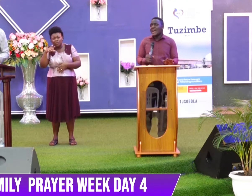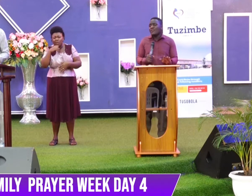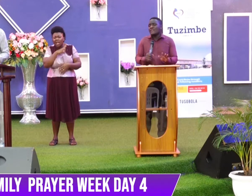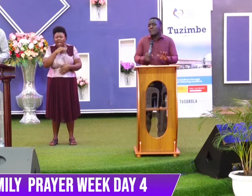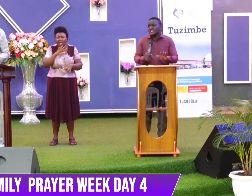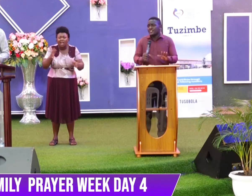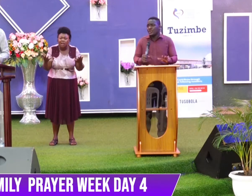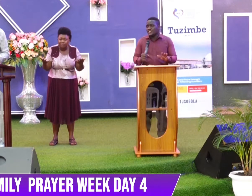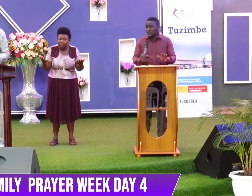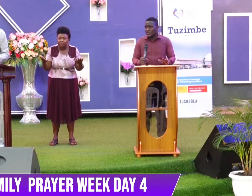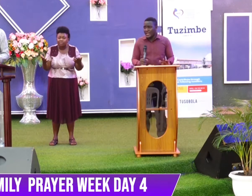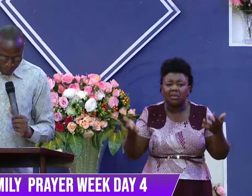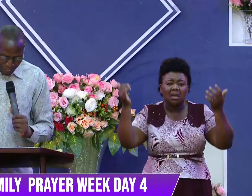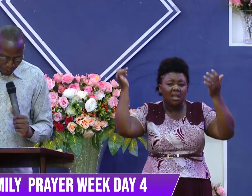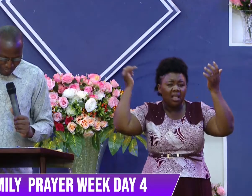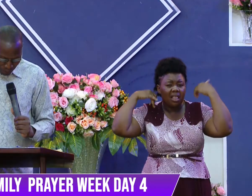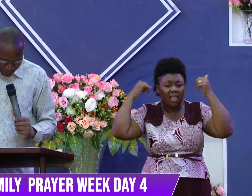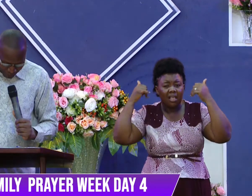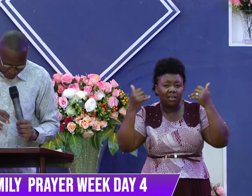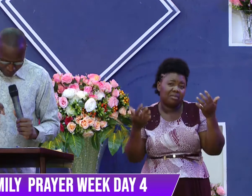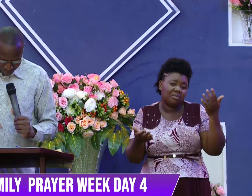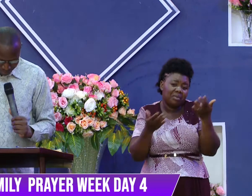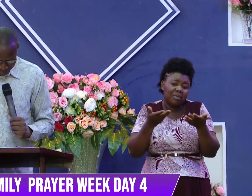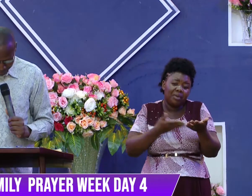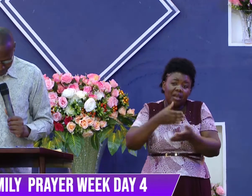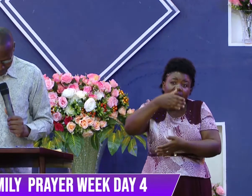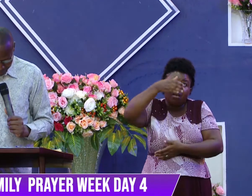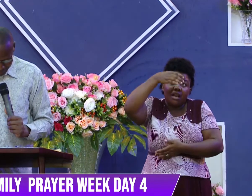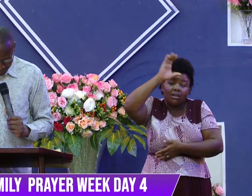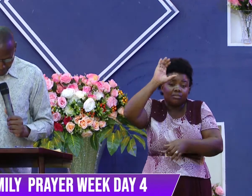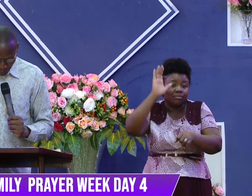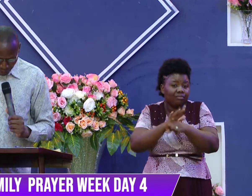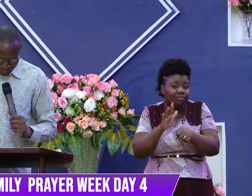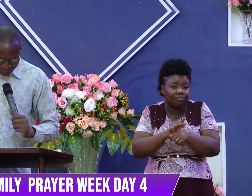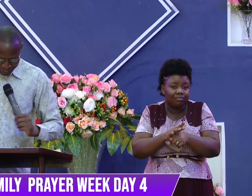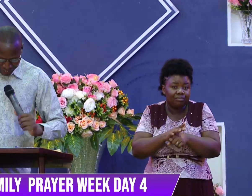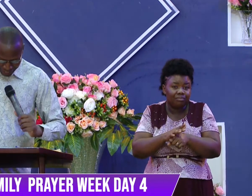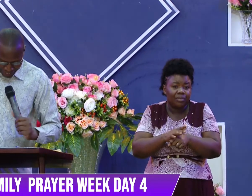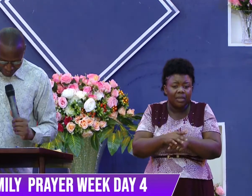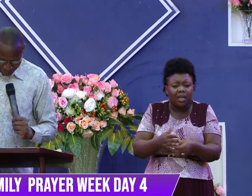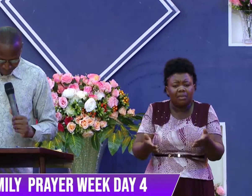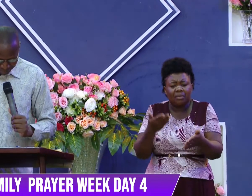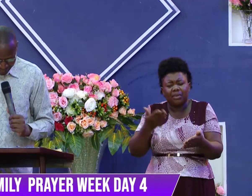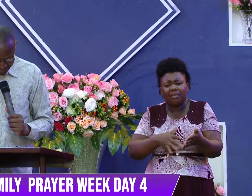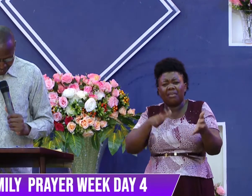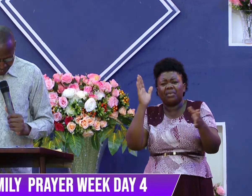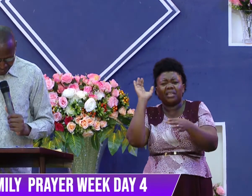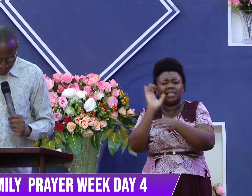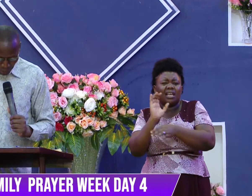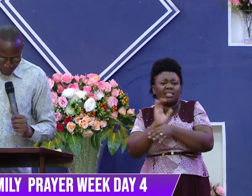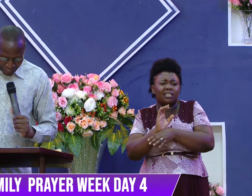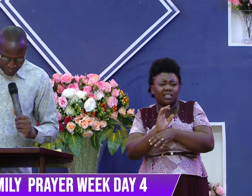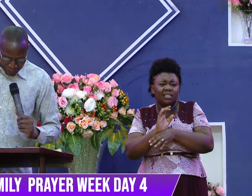mind however much noise you will make. Even though you're so anointed. Even though you have a